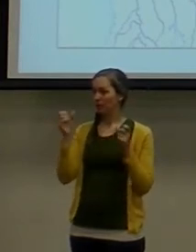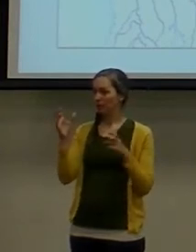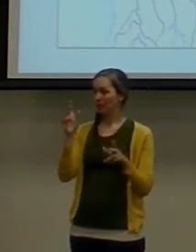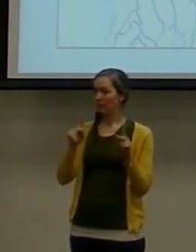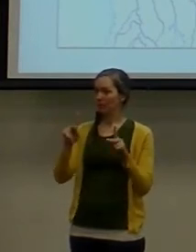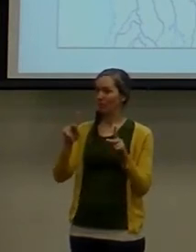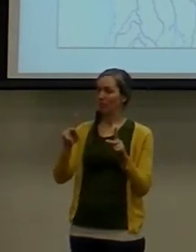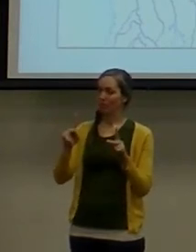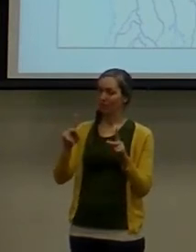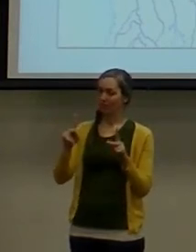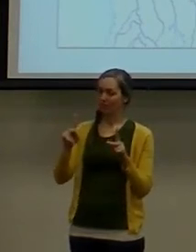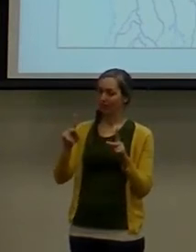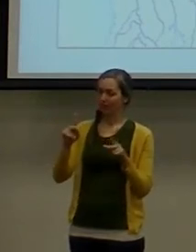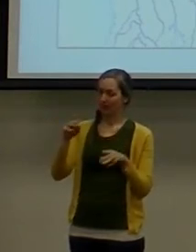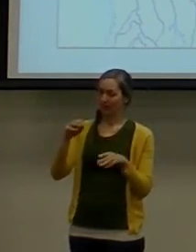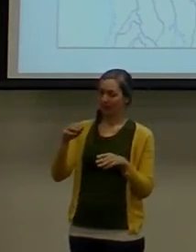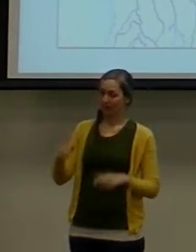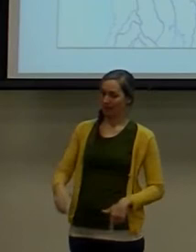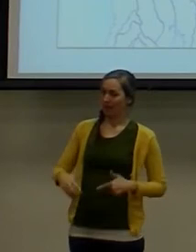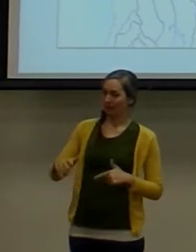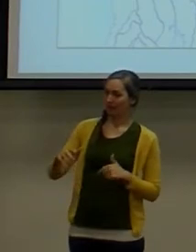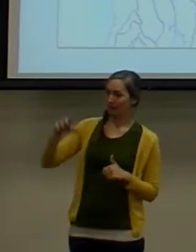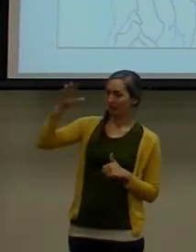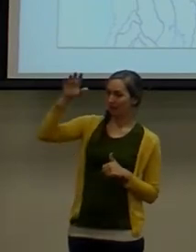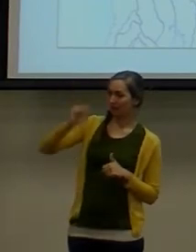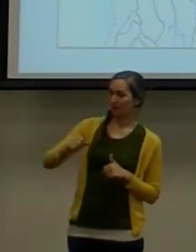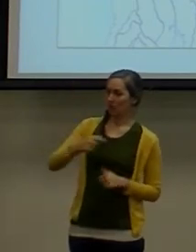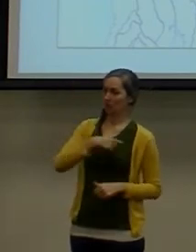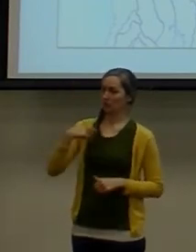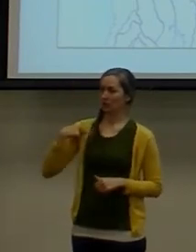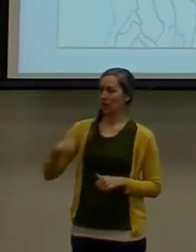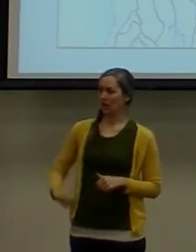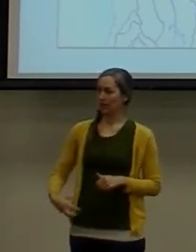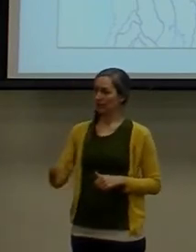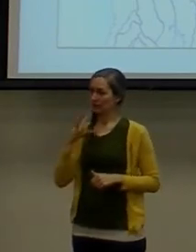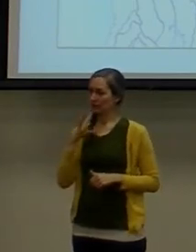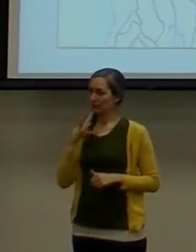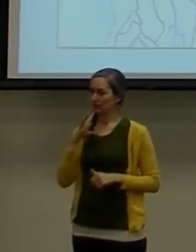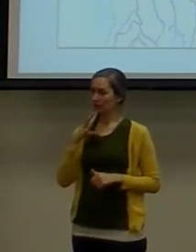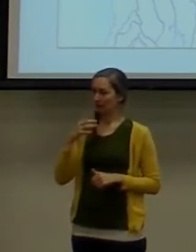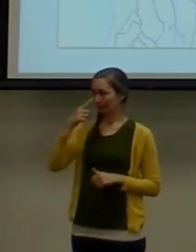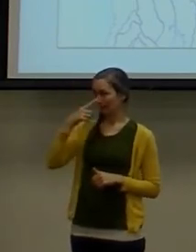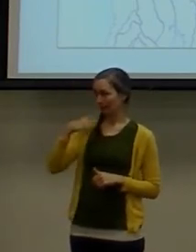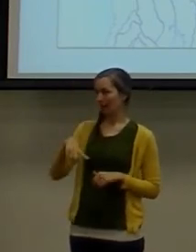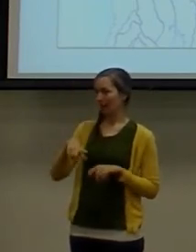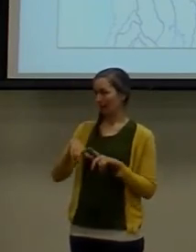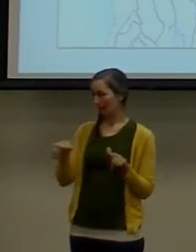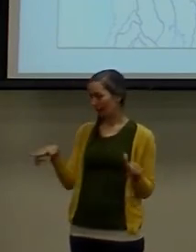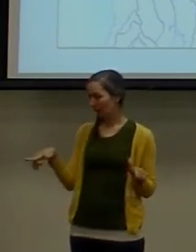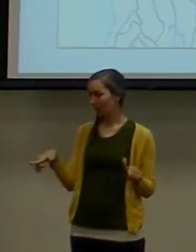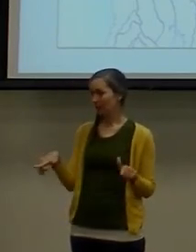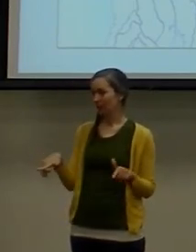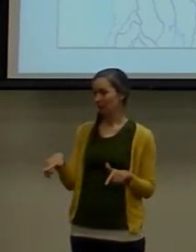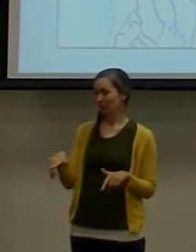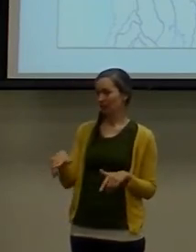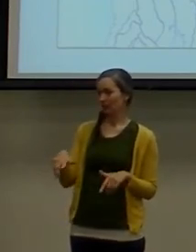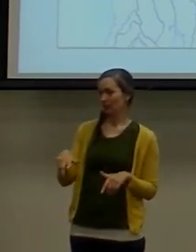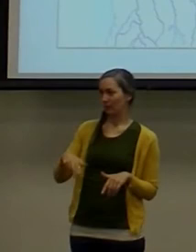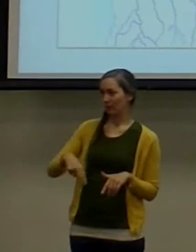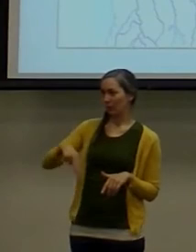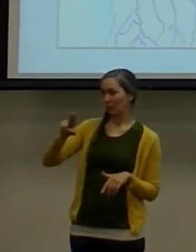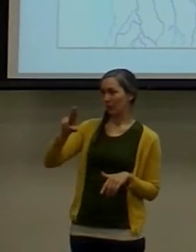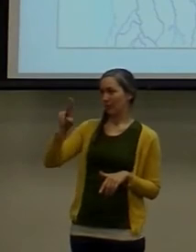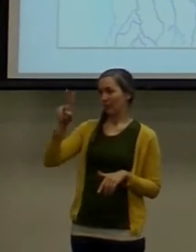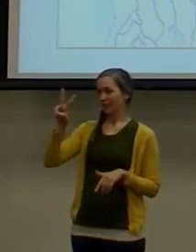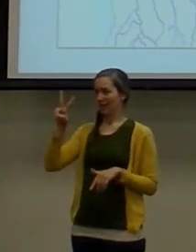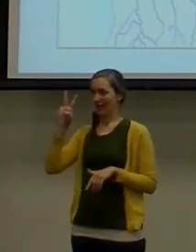China. And you walk all the way, you know, to travel east to North Vietnam, all the way